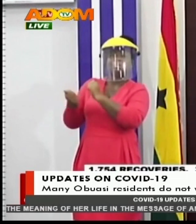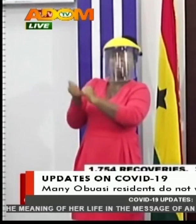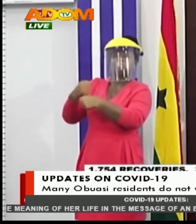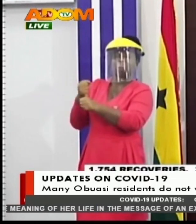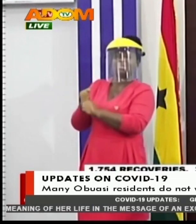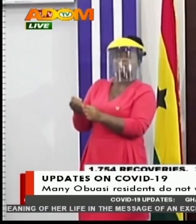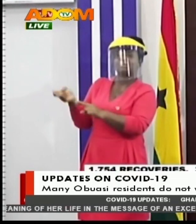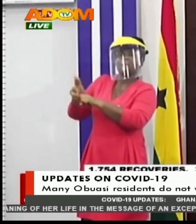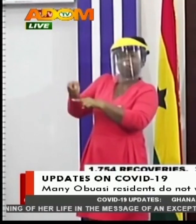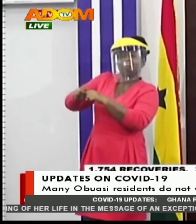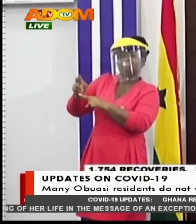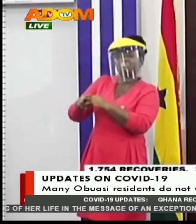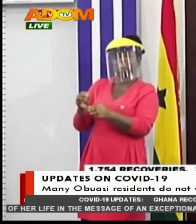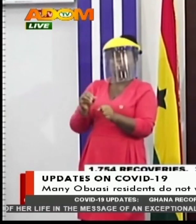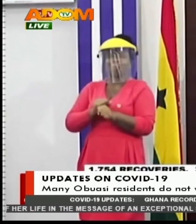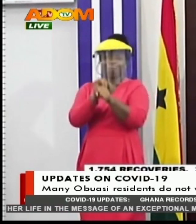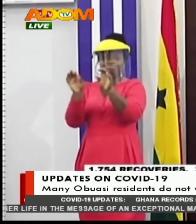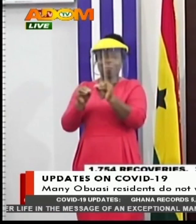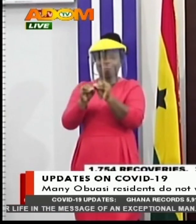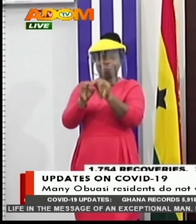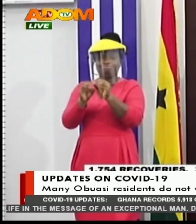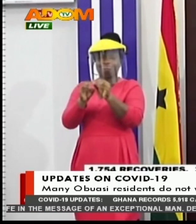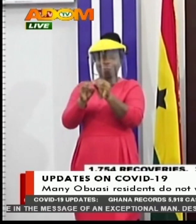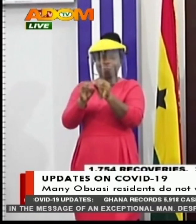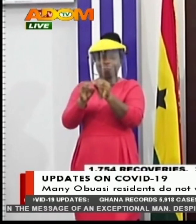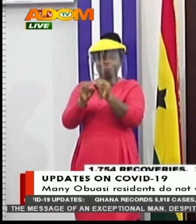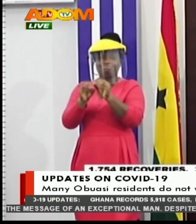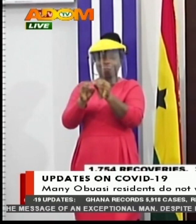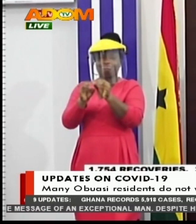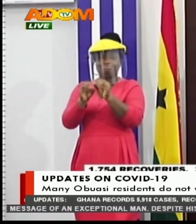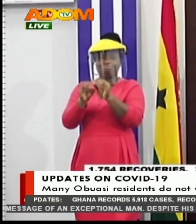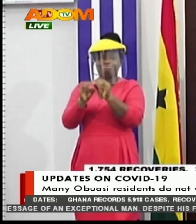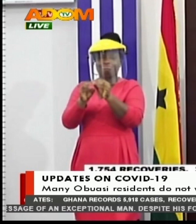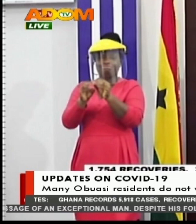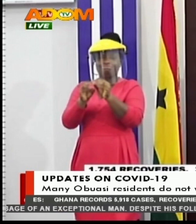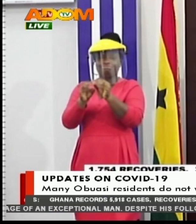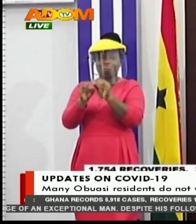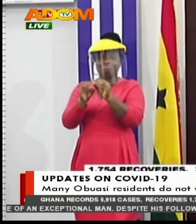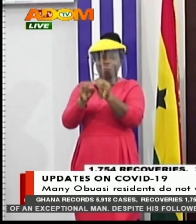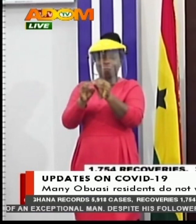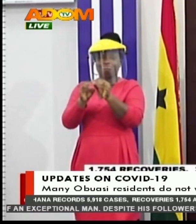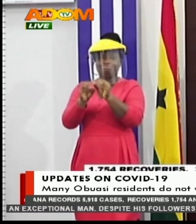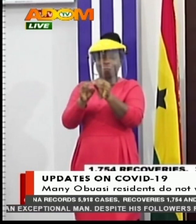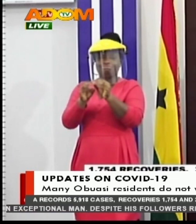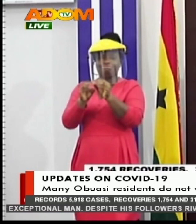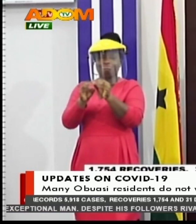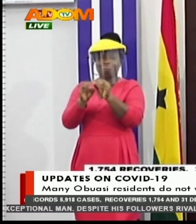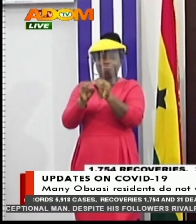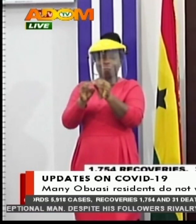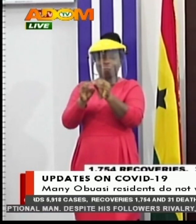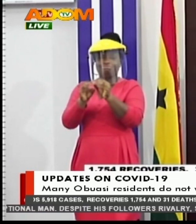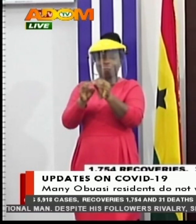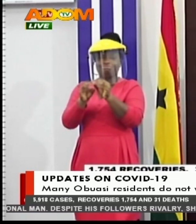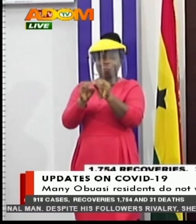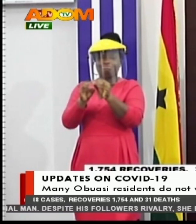intervention, we initially started with swabs, but now has gone on to do sputum. So now we have a bit more of swabs now, so